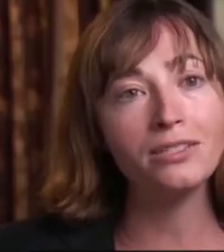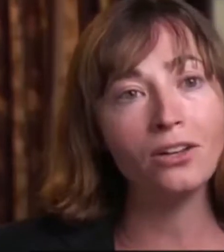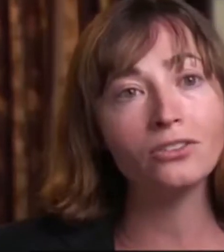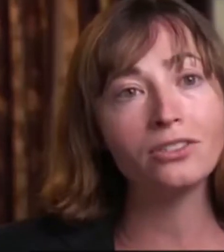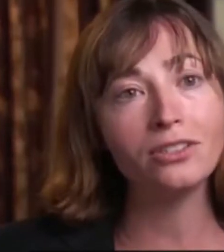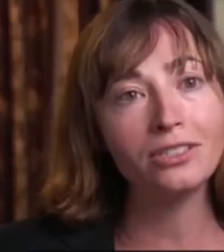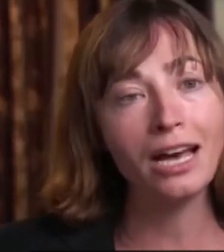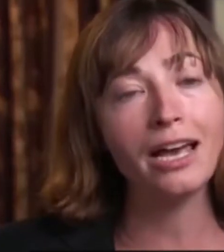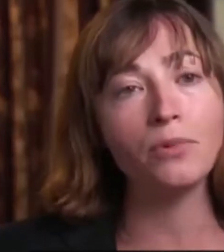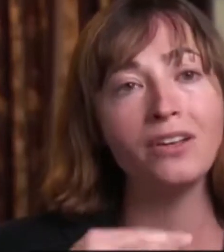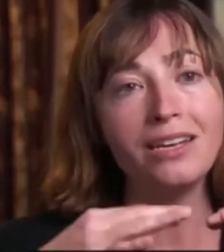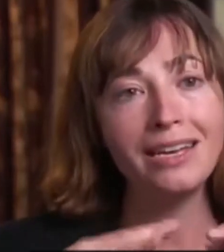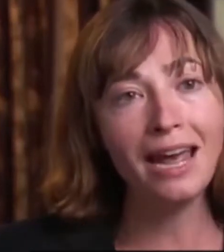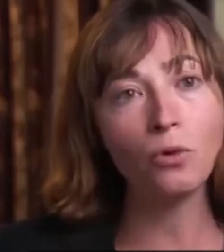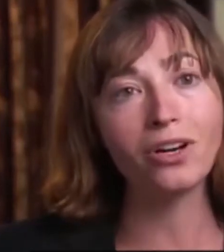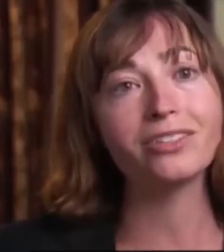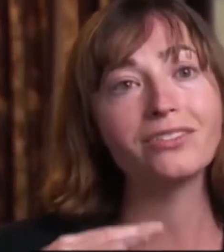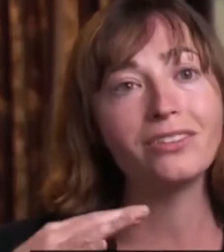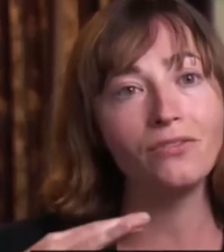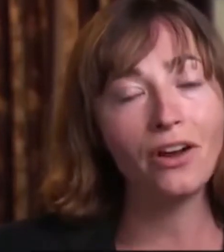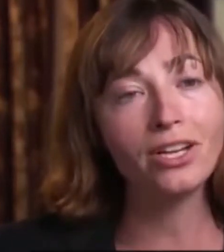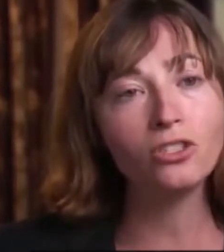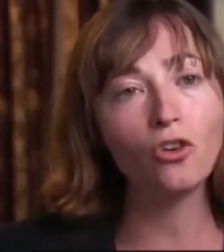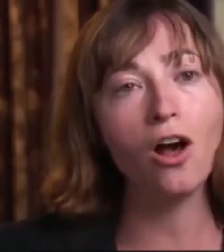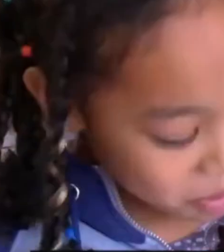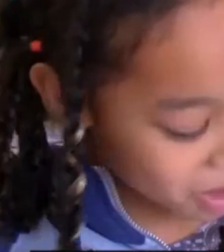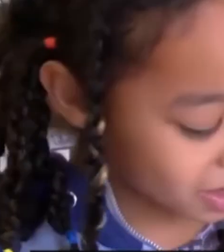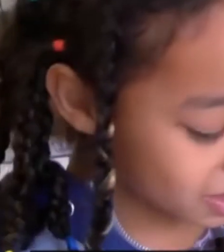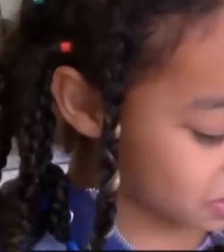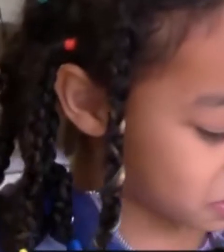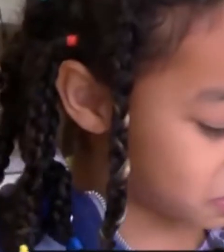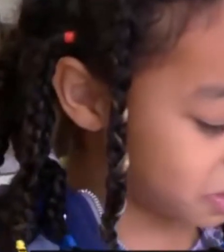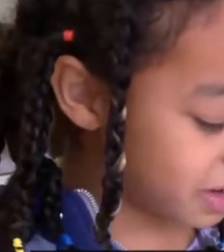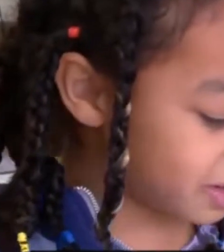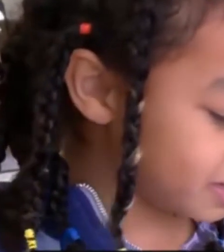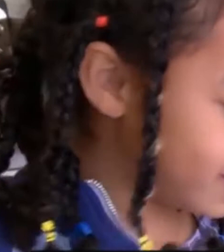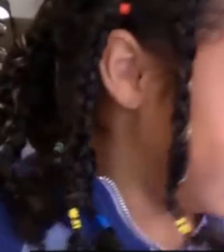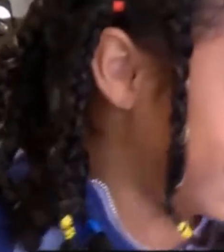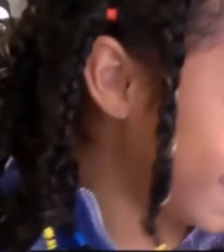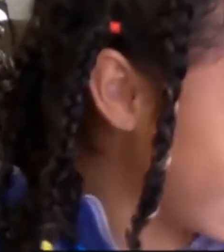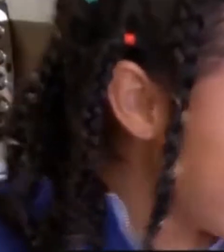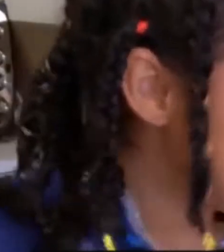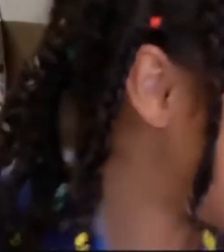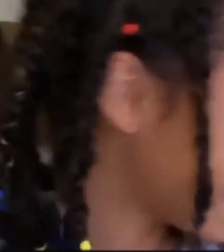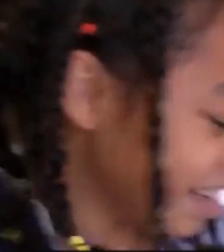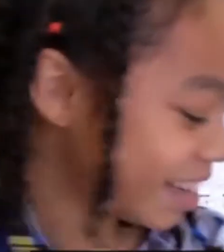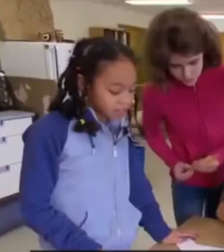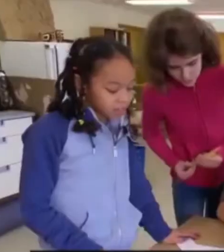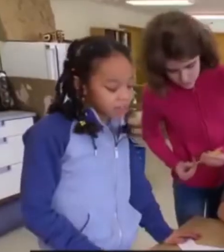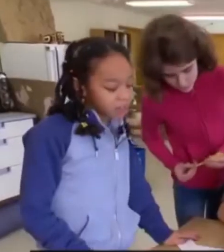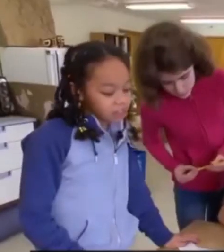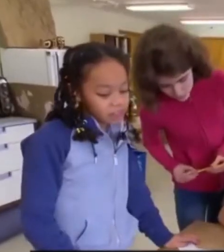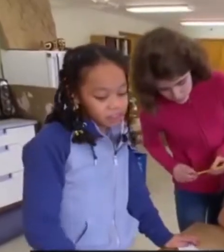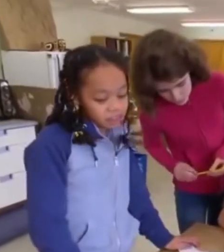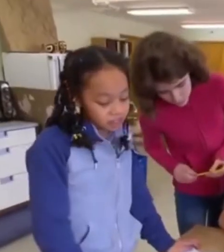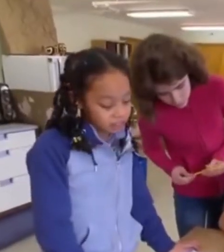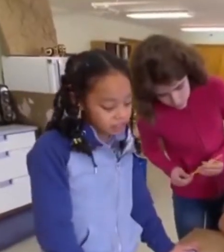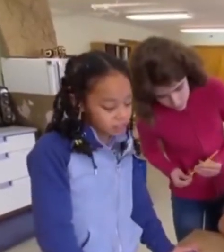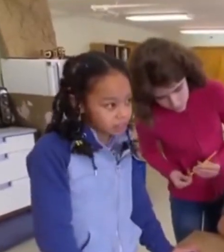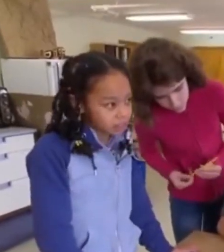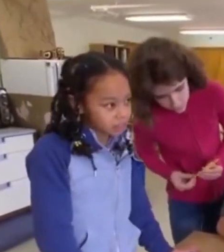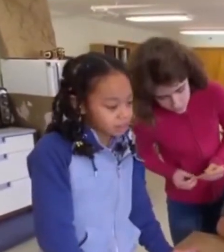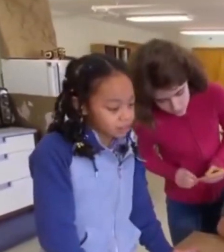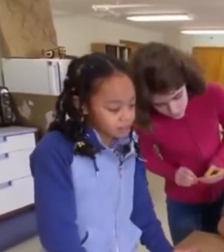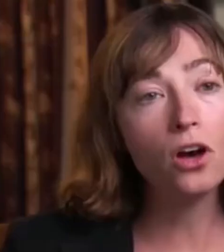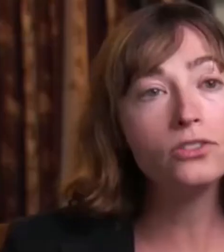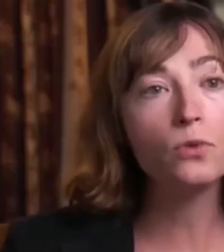the adult-type networks that are very strongly activated that connect different brain regions together. Let's take